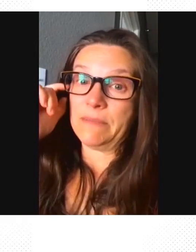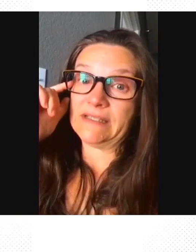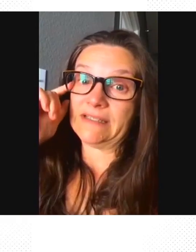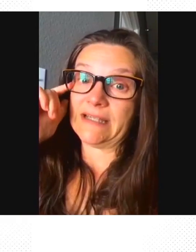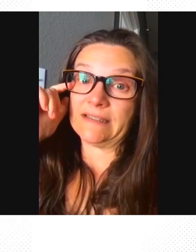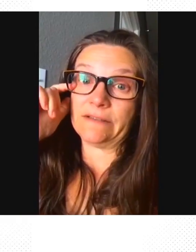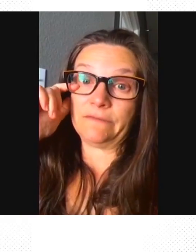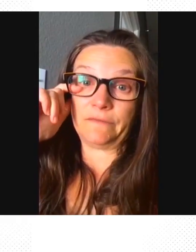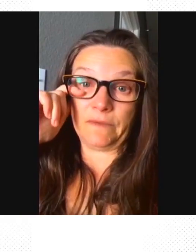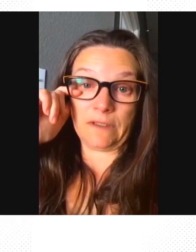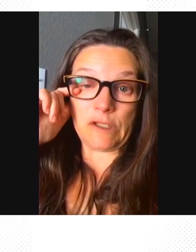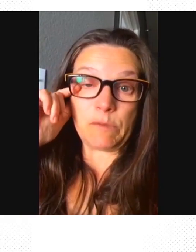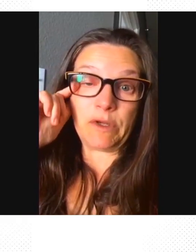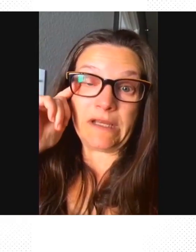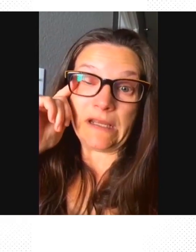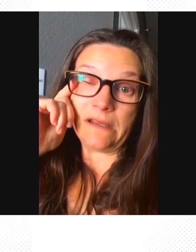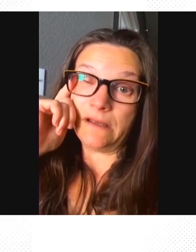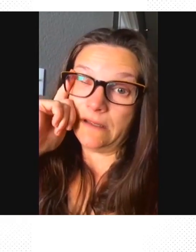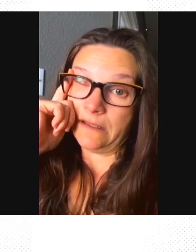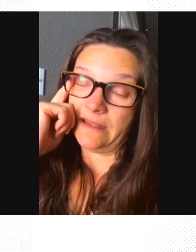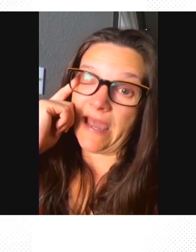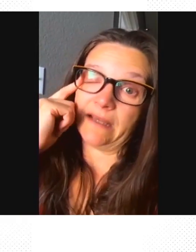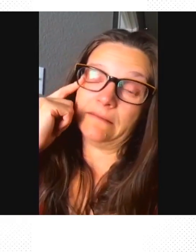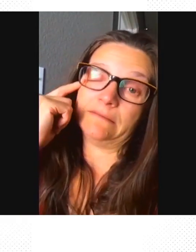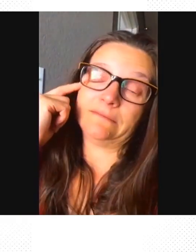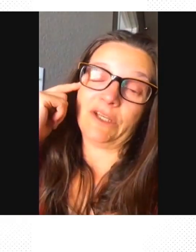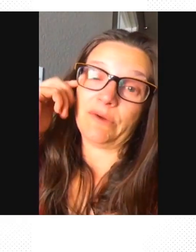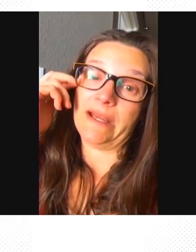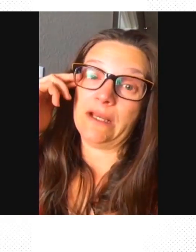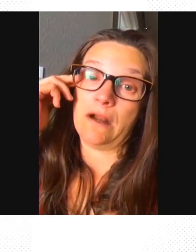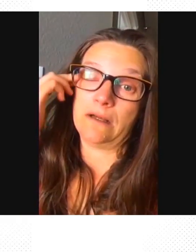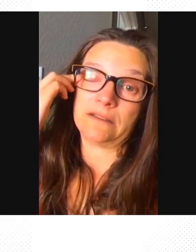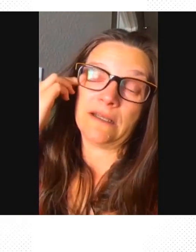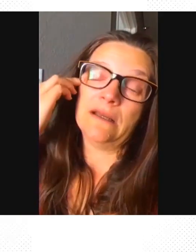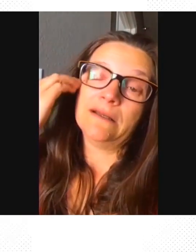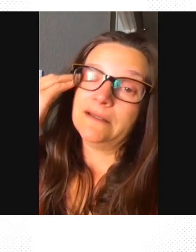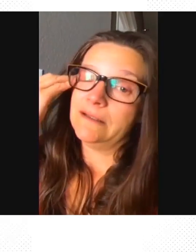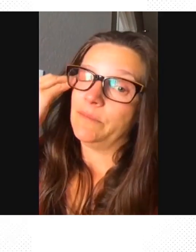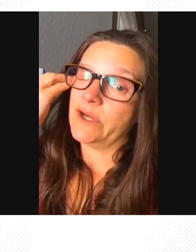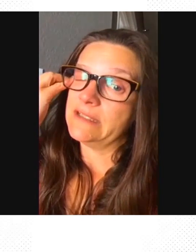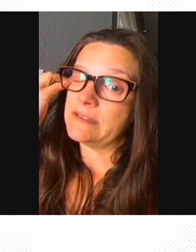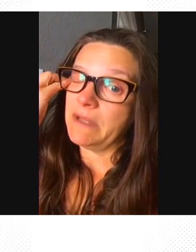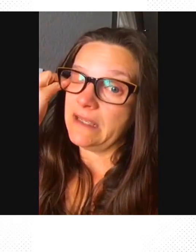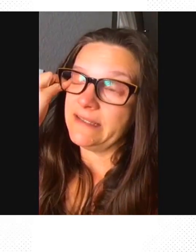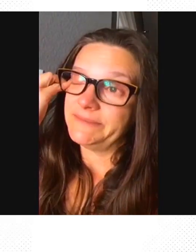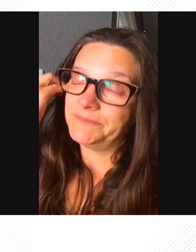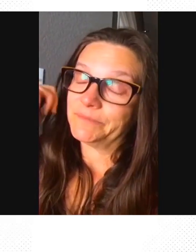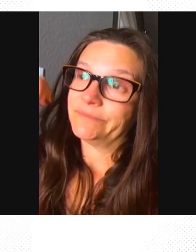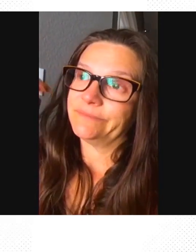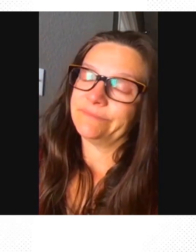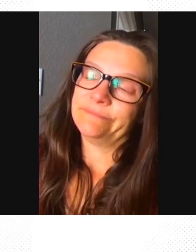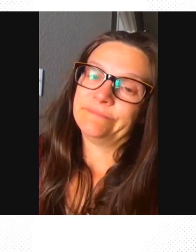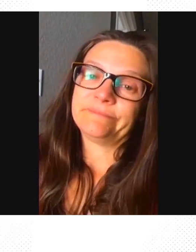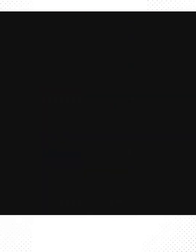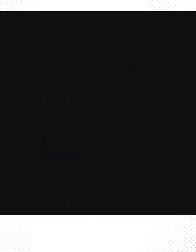I miss the sense of community that creating art brings me.